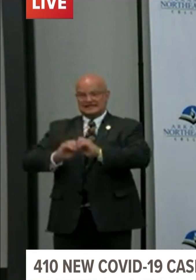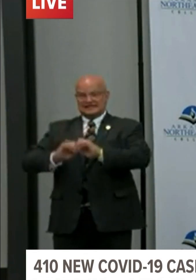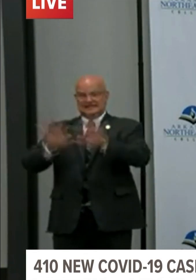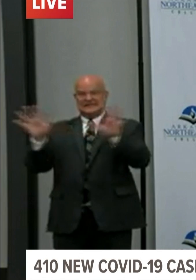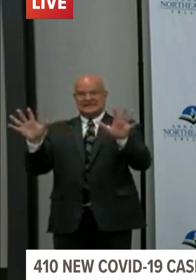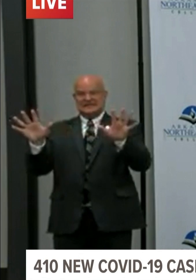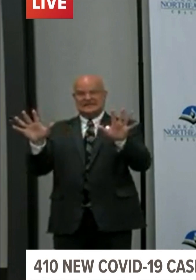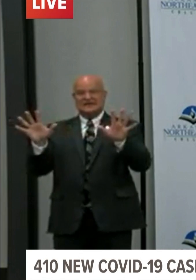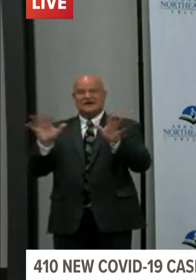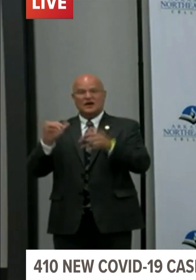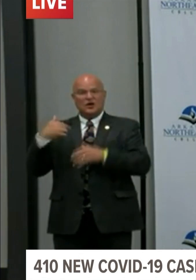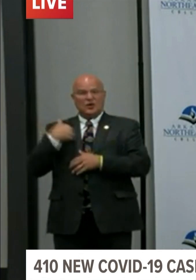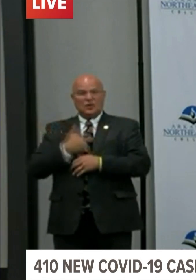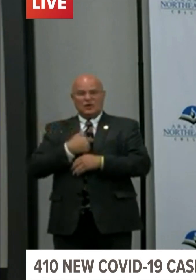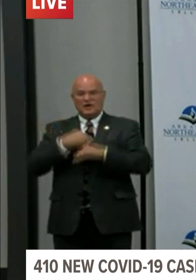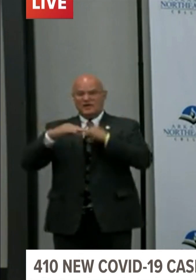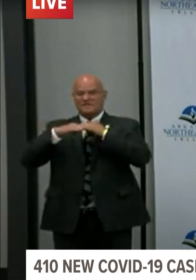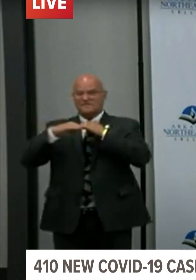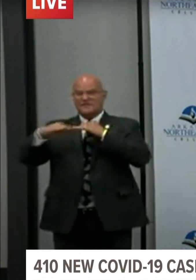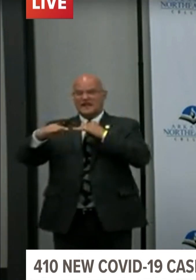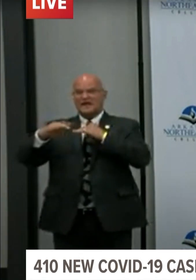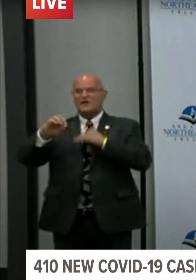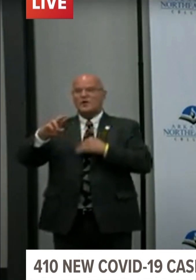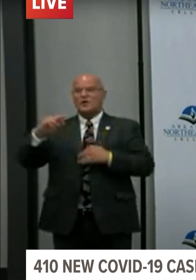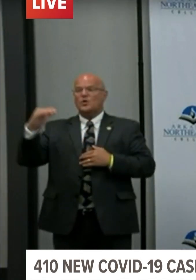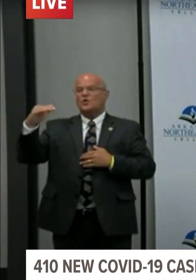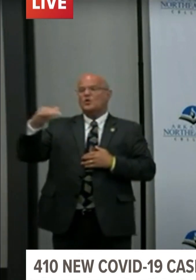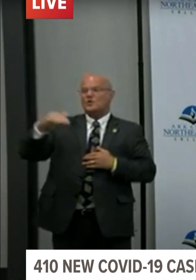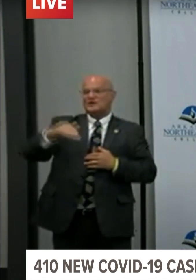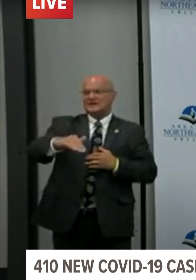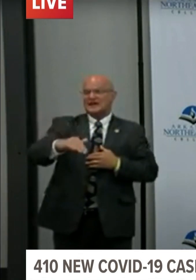clear that we're either flat or going down,